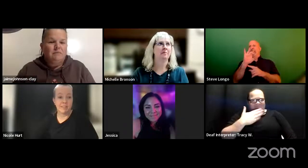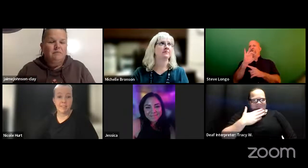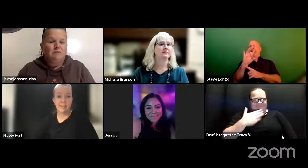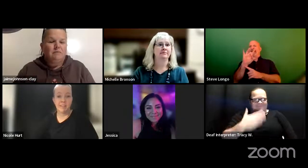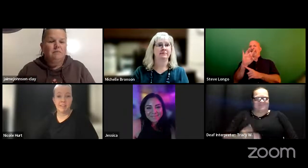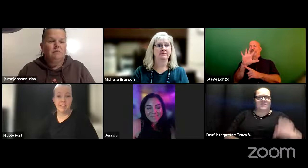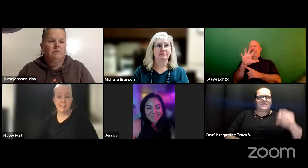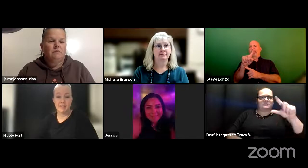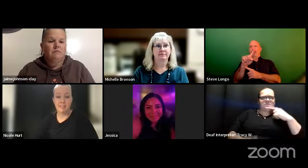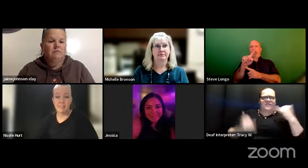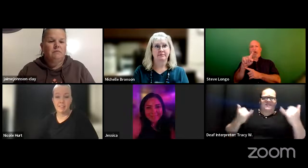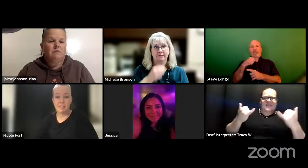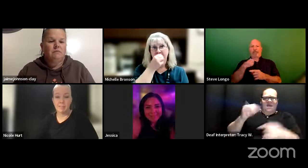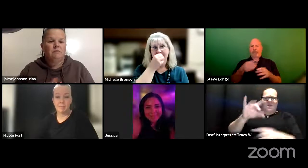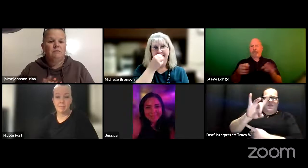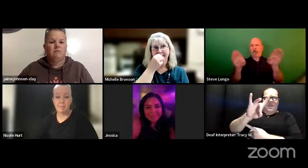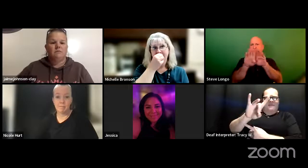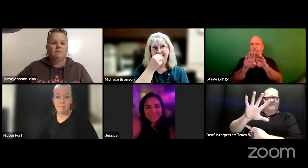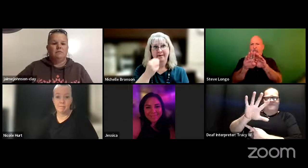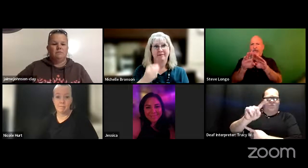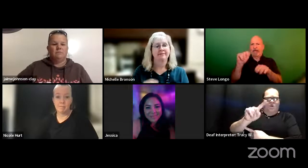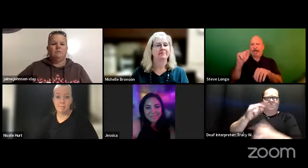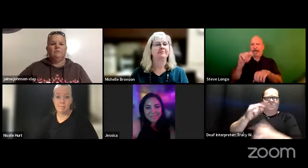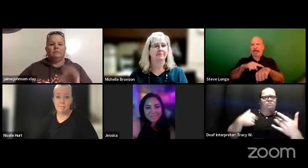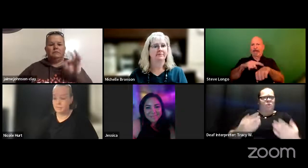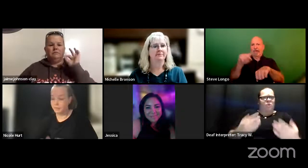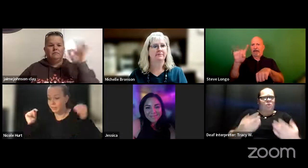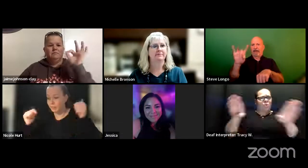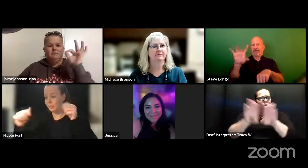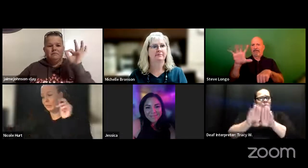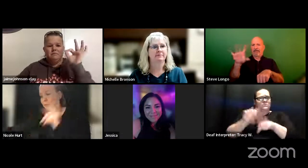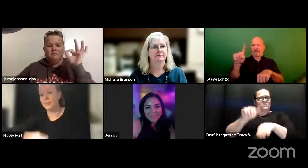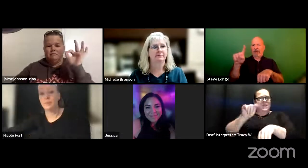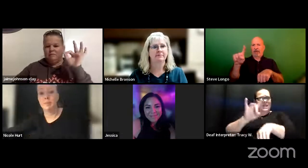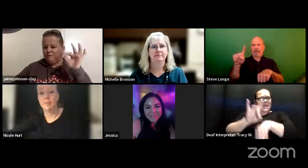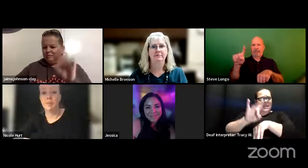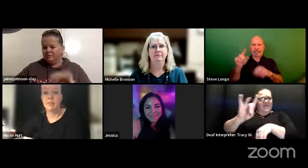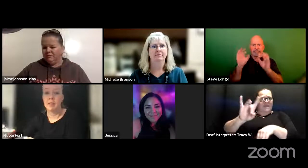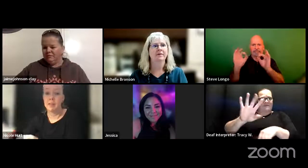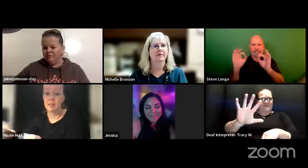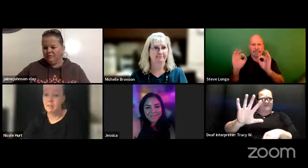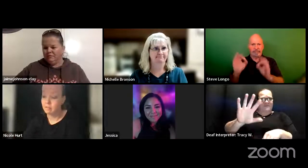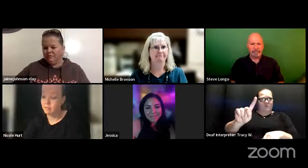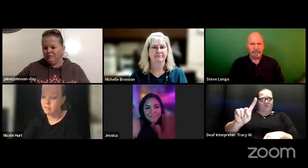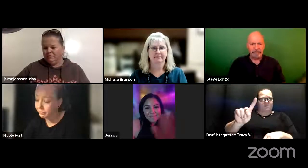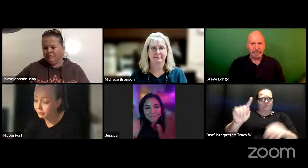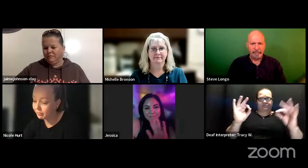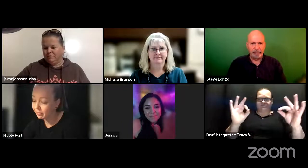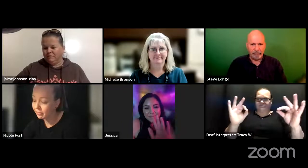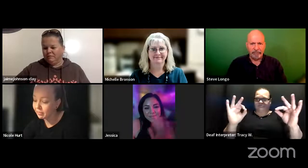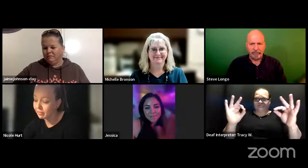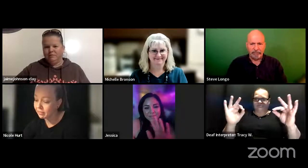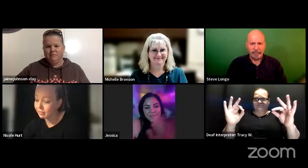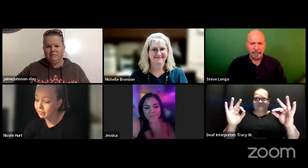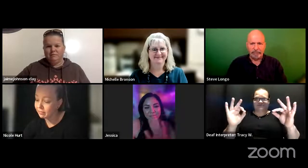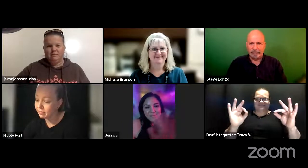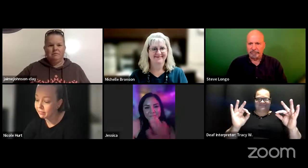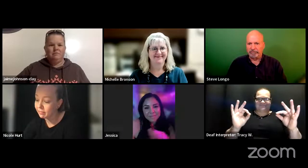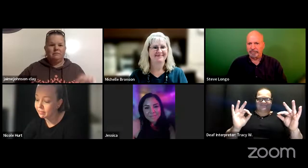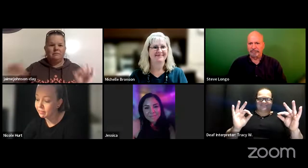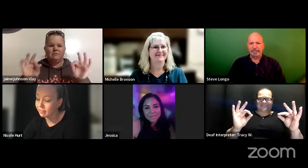And I think now the time reads 8:51. We will adjourn the meeting at